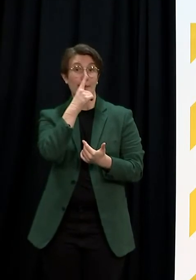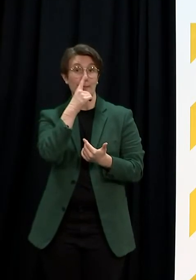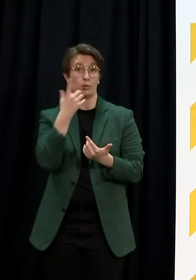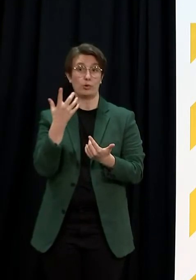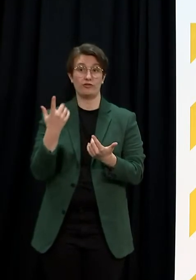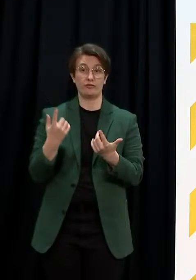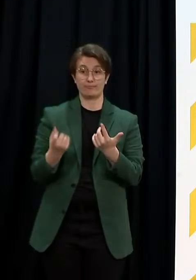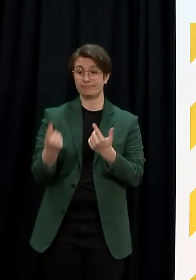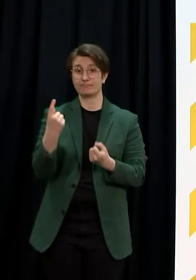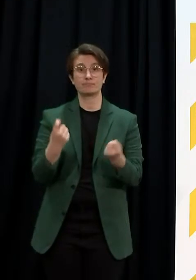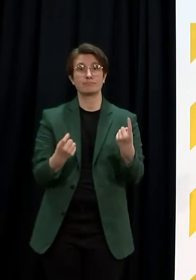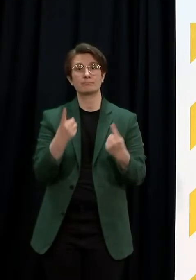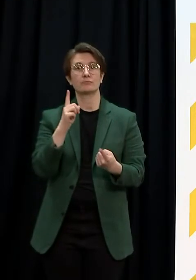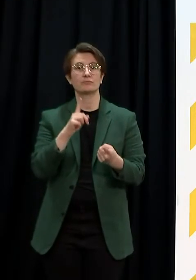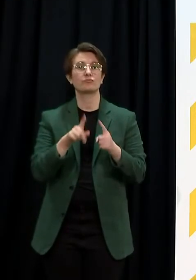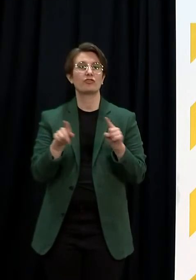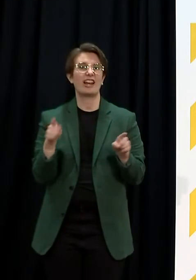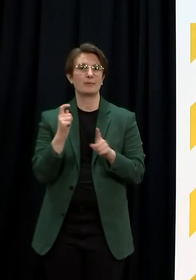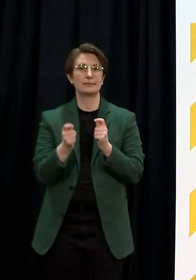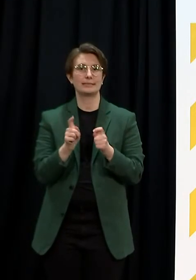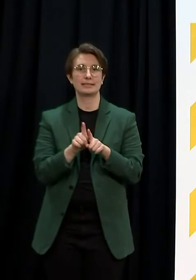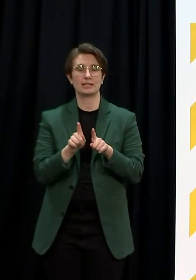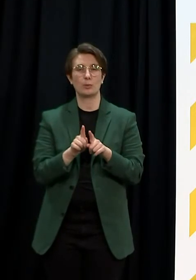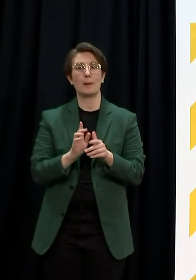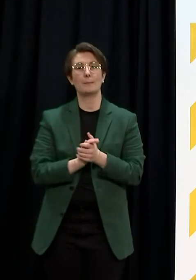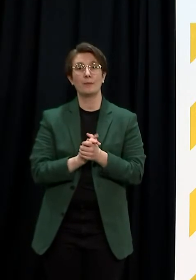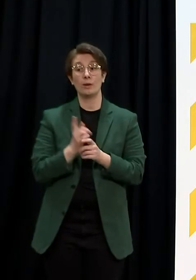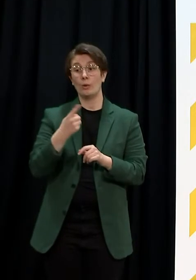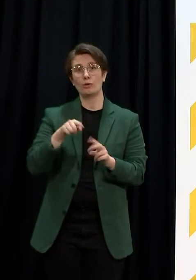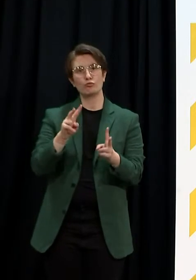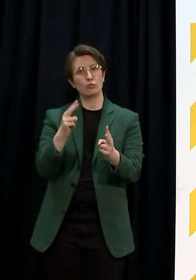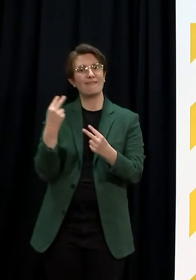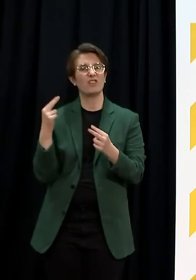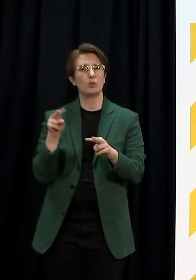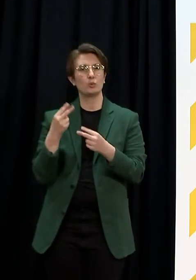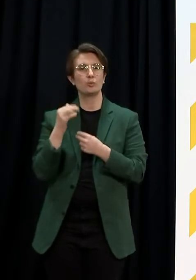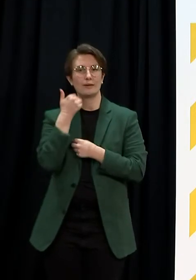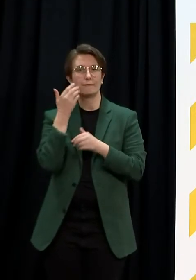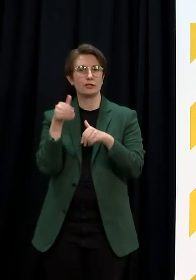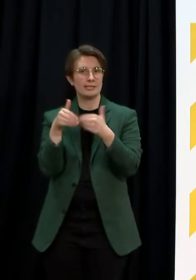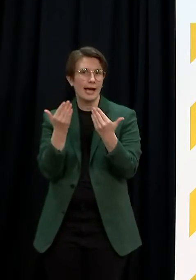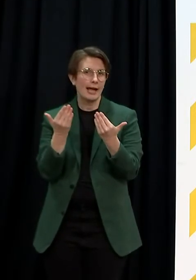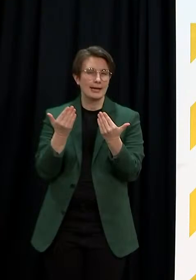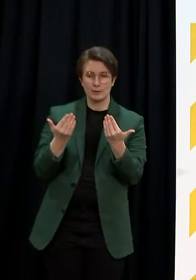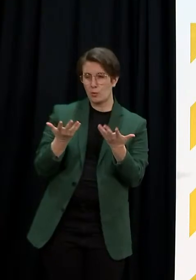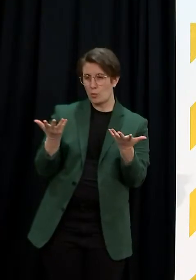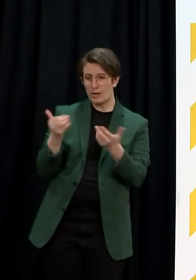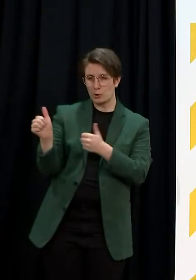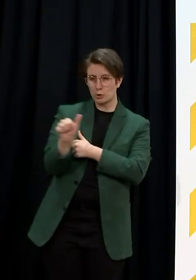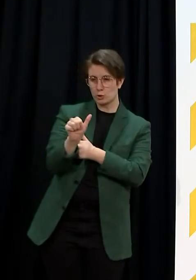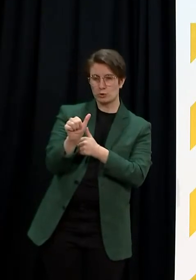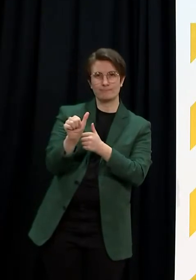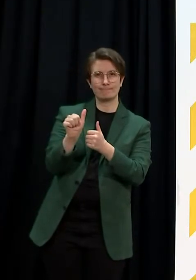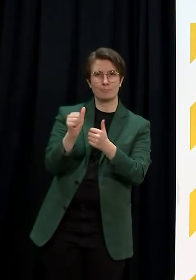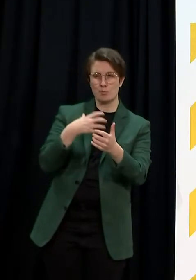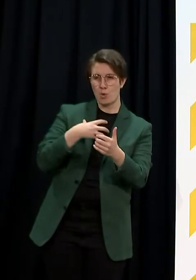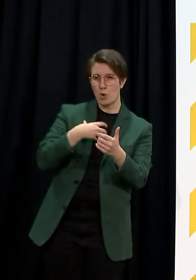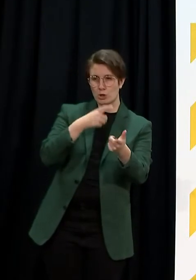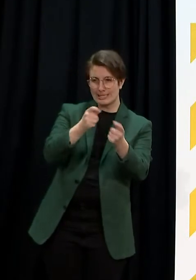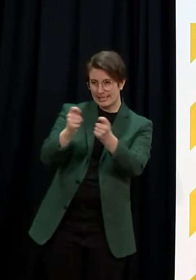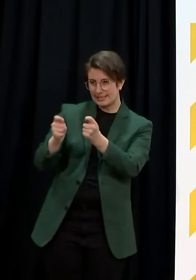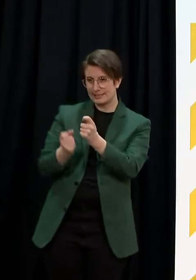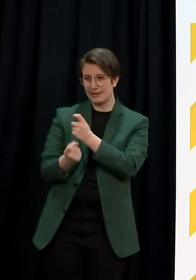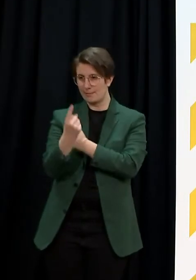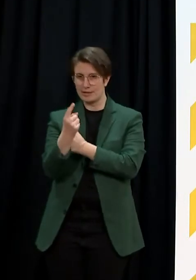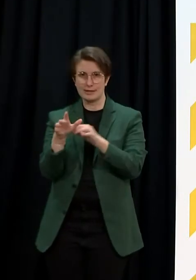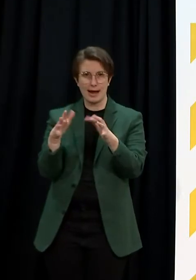The sites of where that testing is needed is reviewed on a daily basis by our Auckland Regional Public Health and National